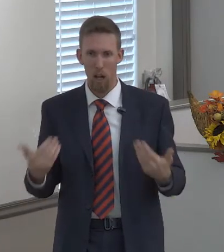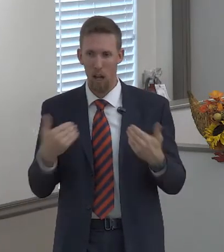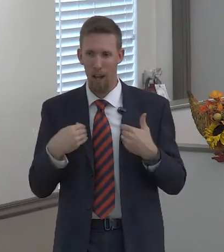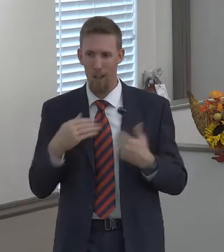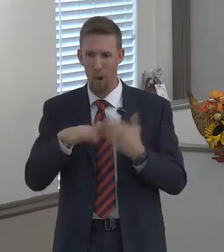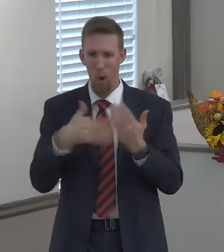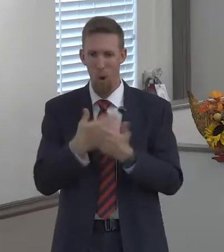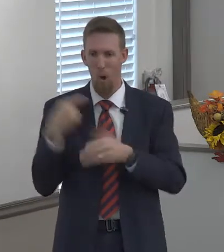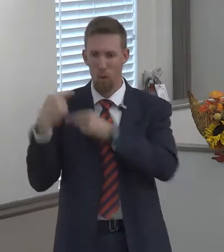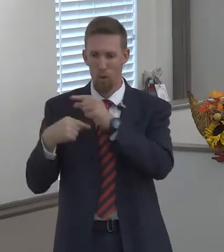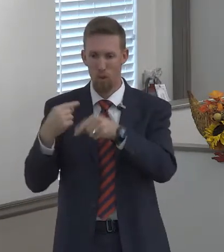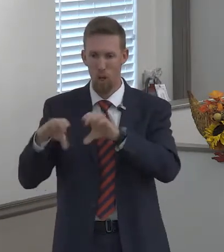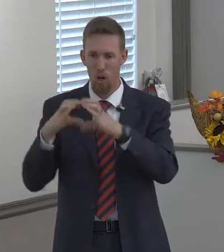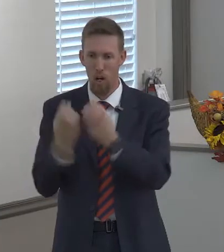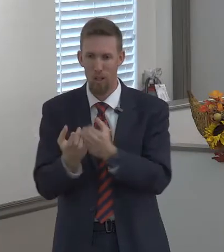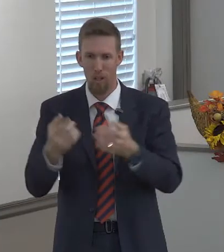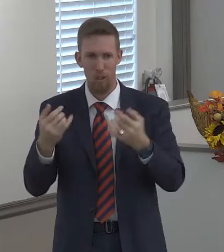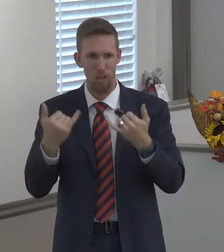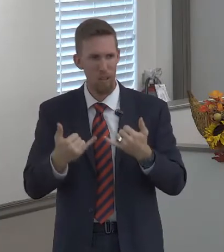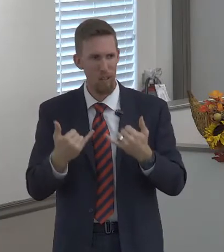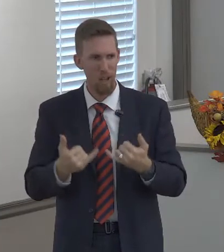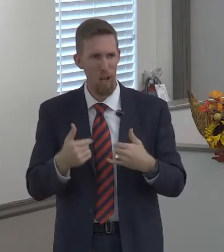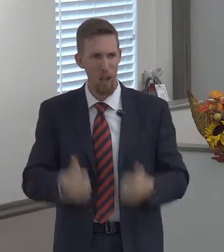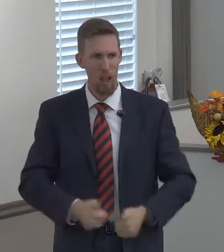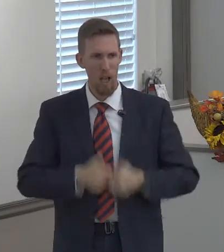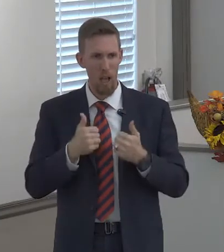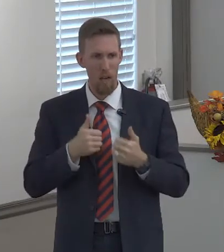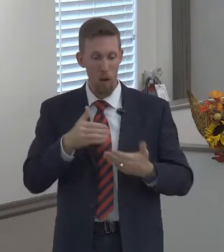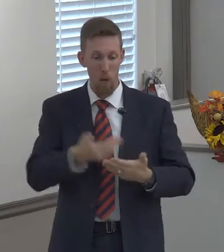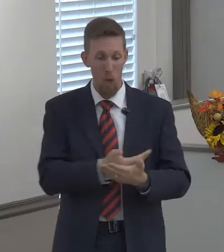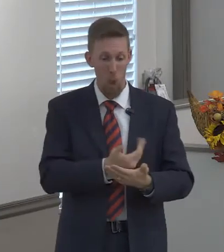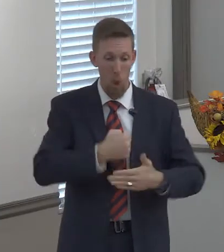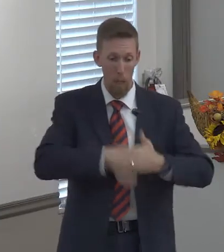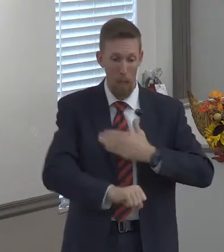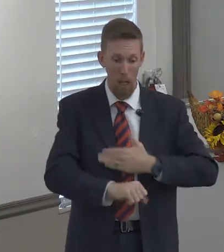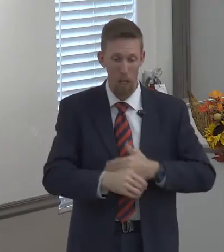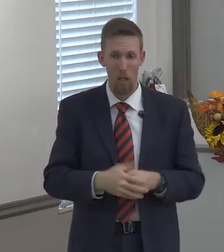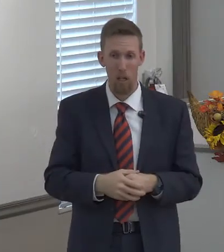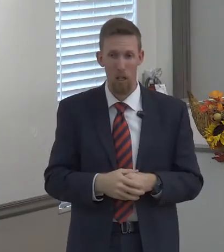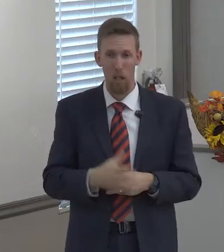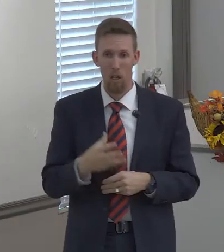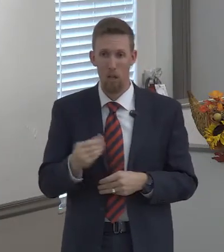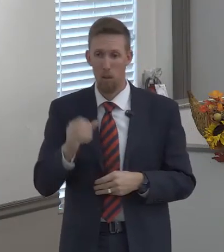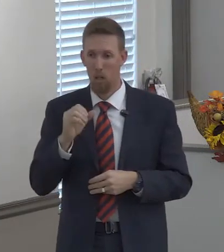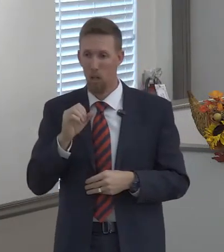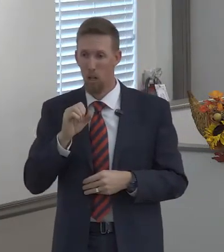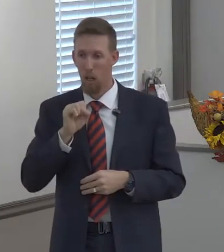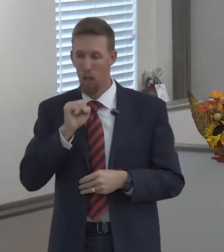And a lot of people, even several families of Elmwood Baptist Church, have never made it back.